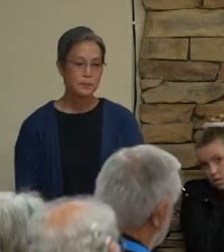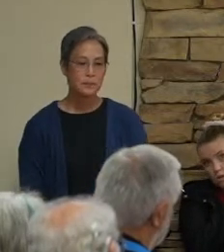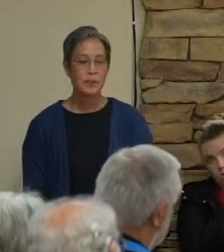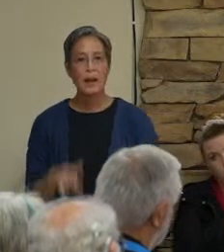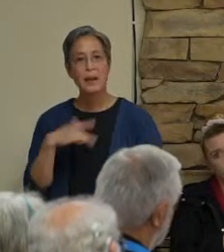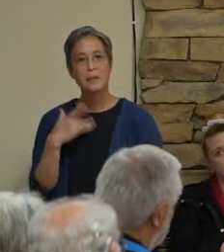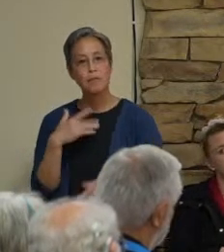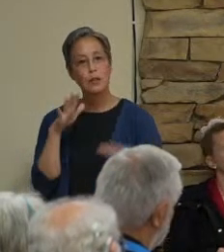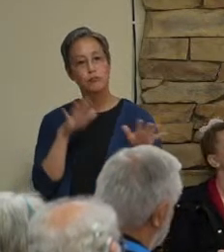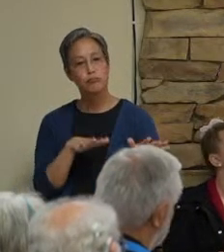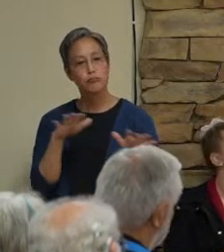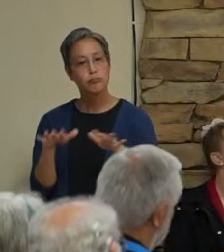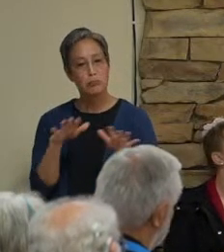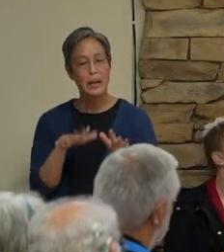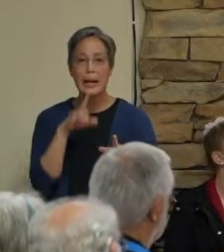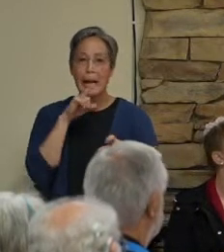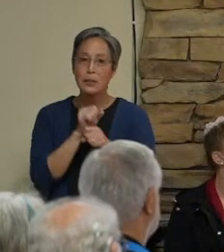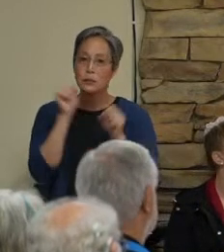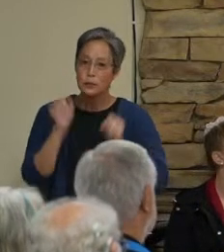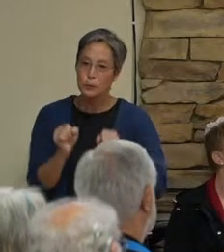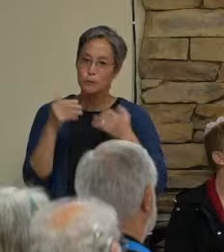relax and actually learn.